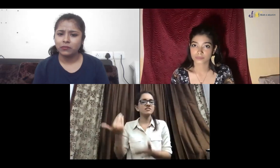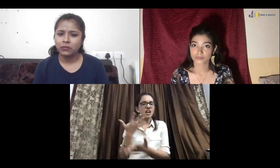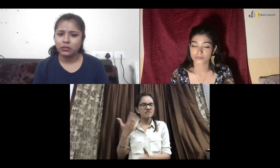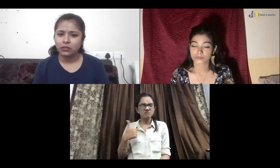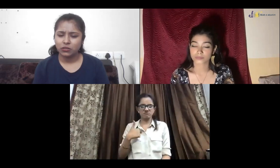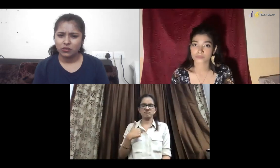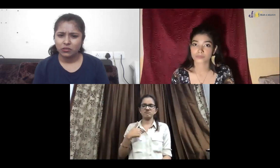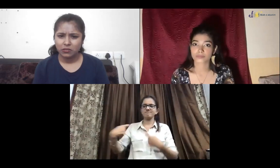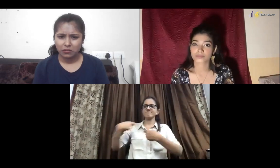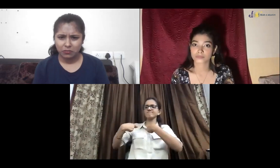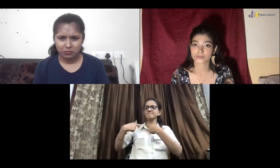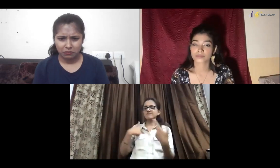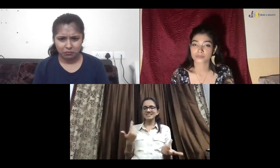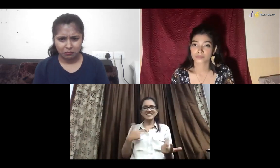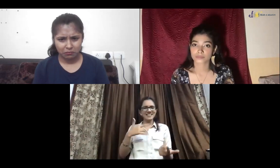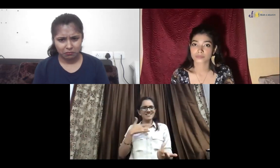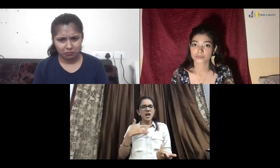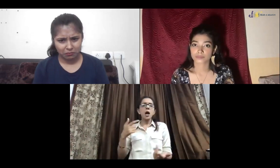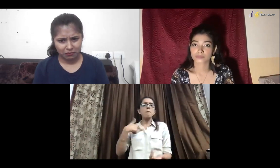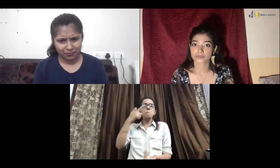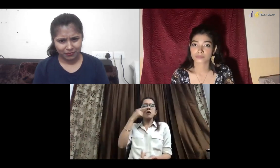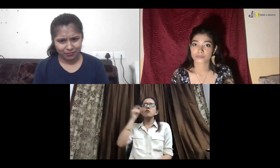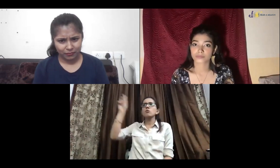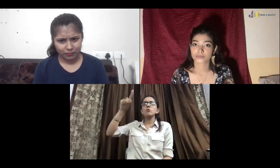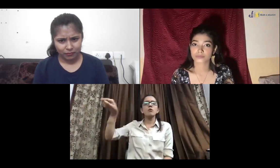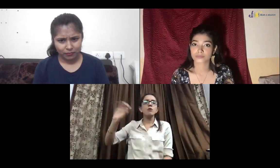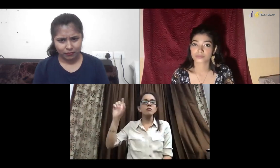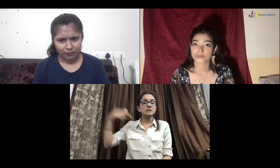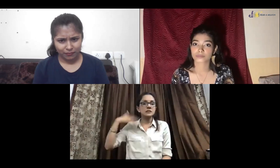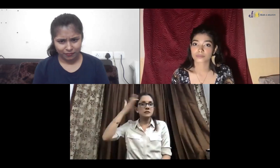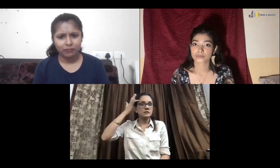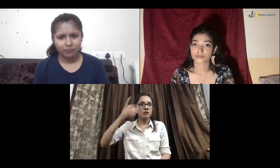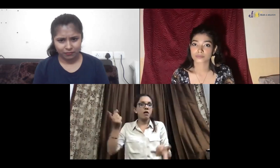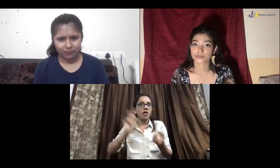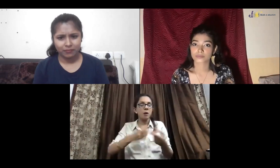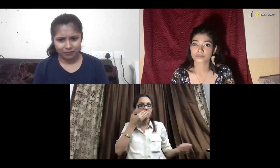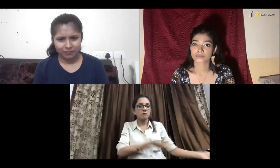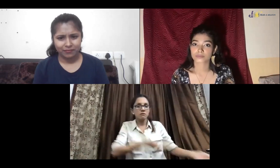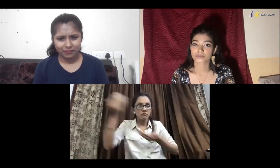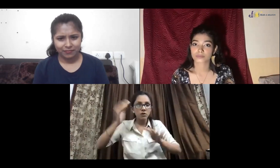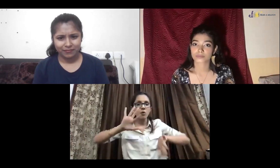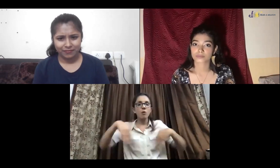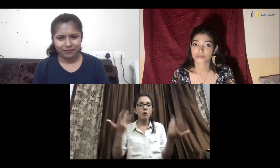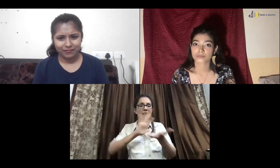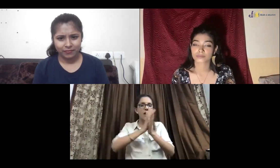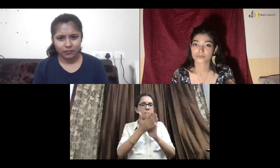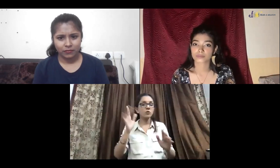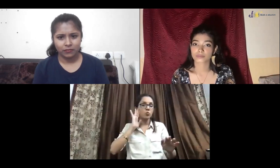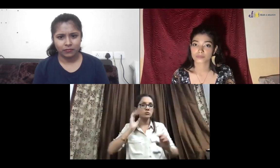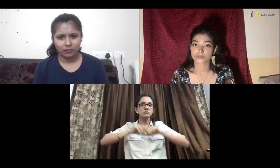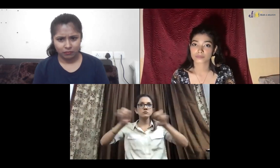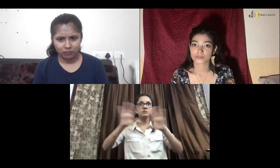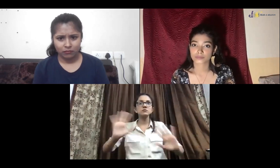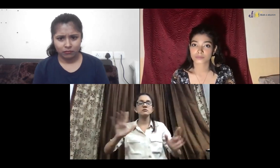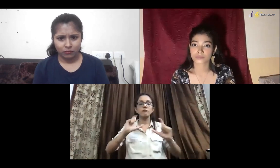to go, I would like to meet friends, but I wasn't allowed. So my parents were not, they were